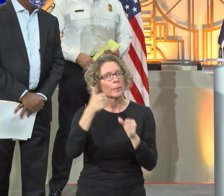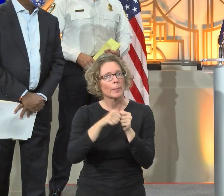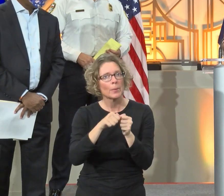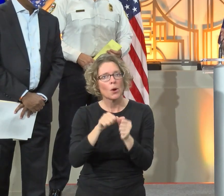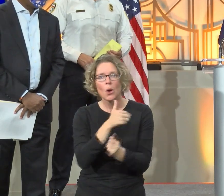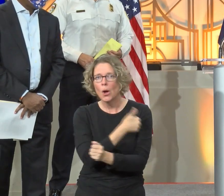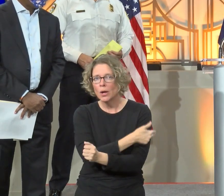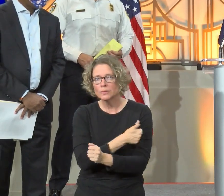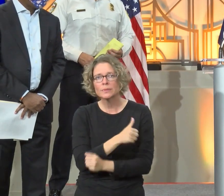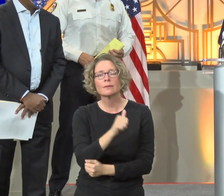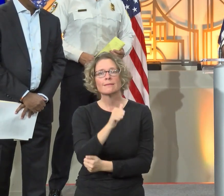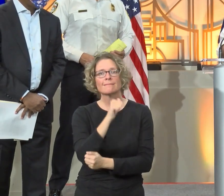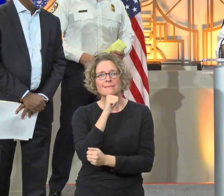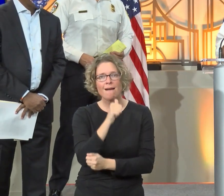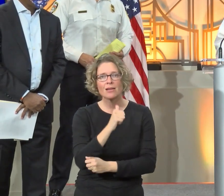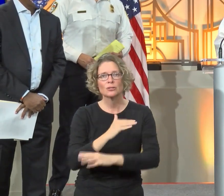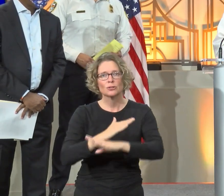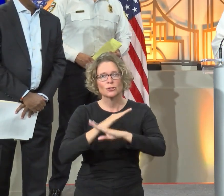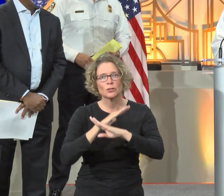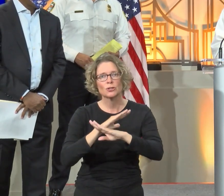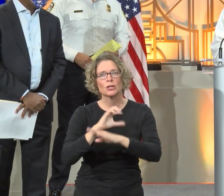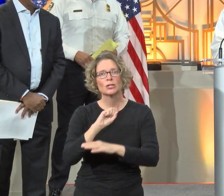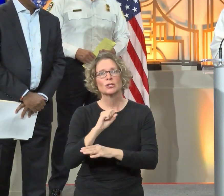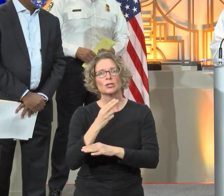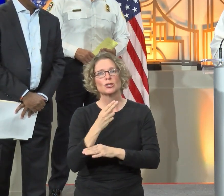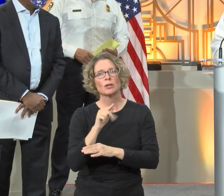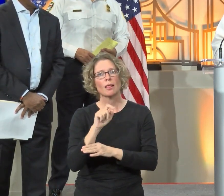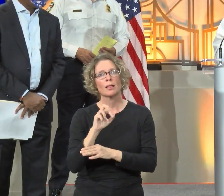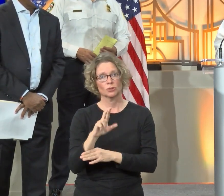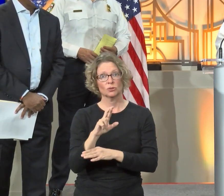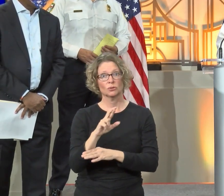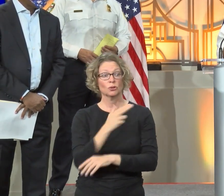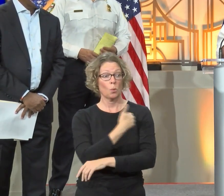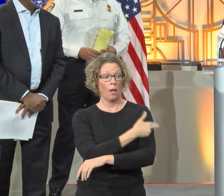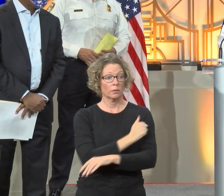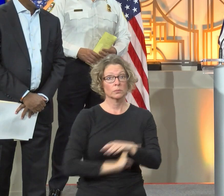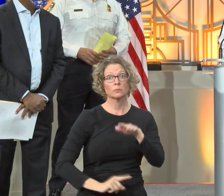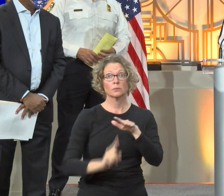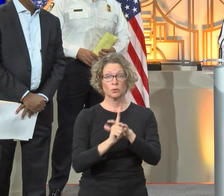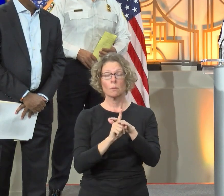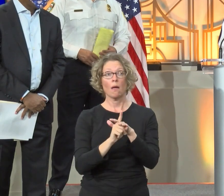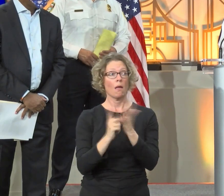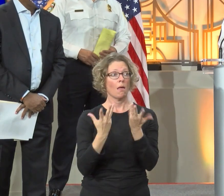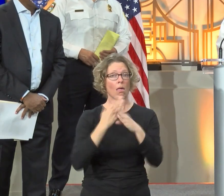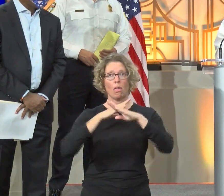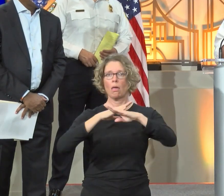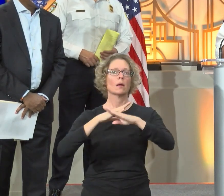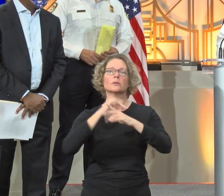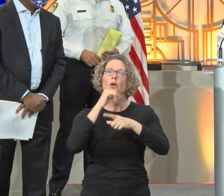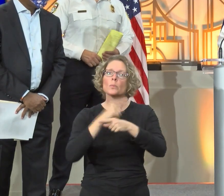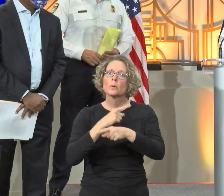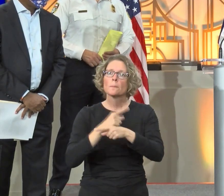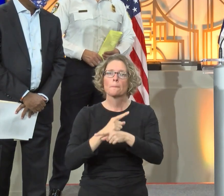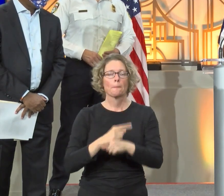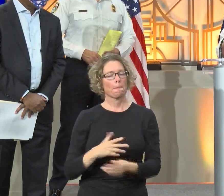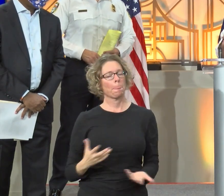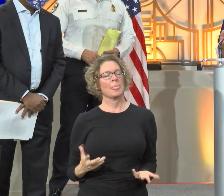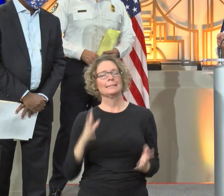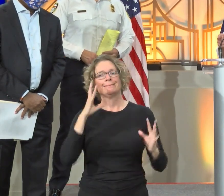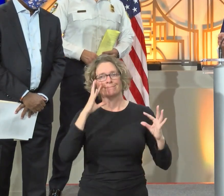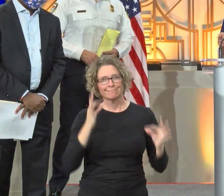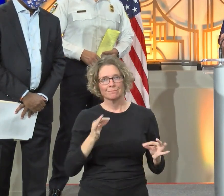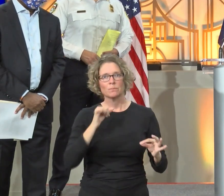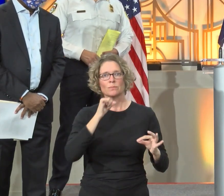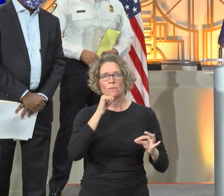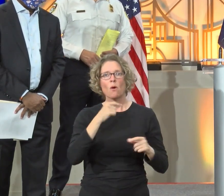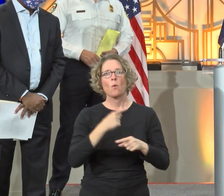And we've had this happen in previous storms where people will go to a hospital seeking shelter. Well, that was inappropriate before, but I can guarantee you that is not going to happen